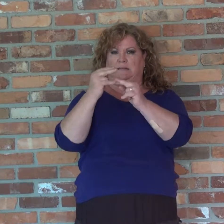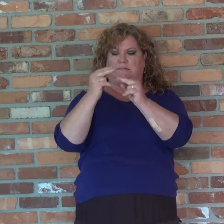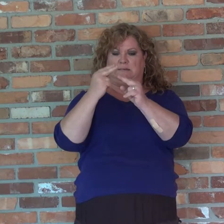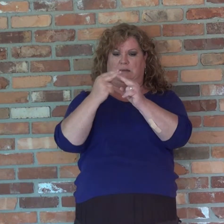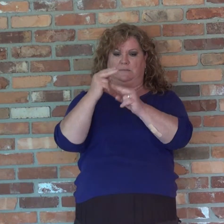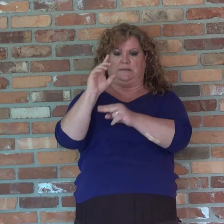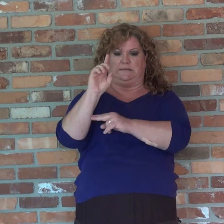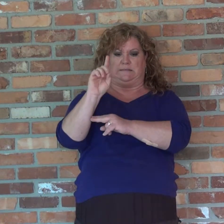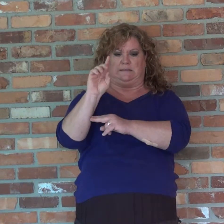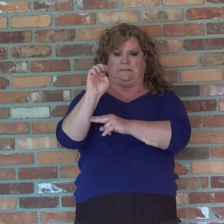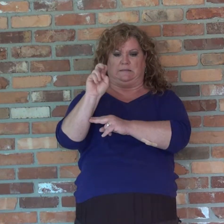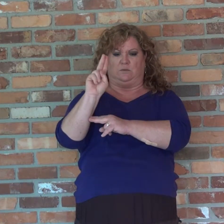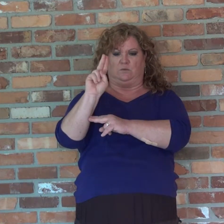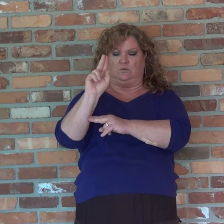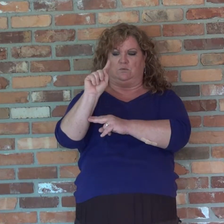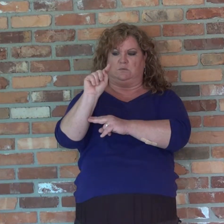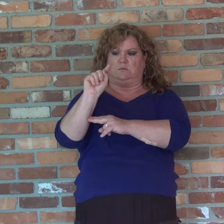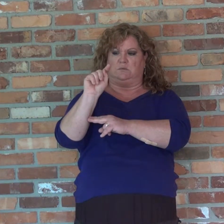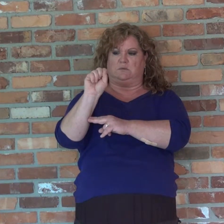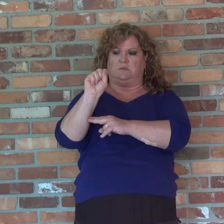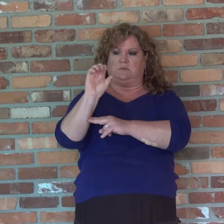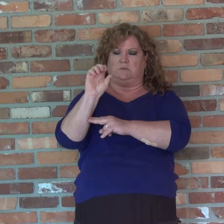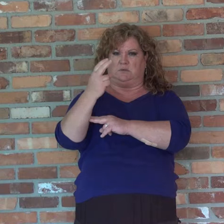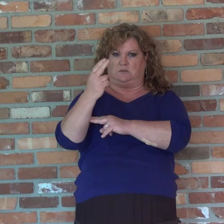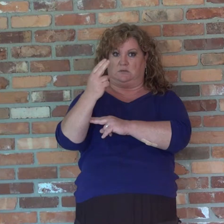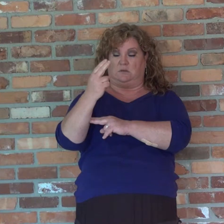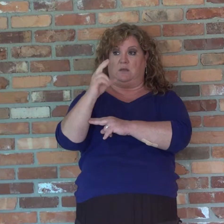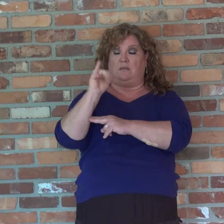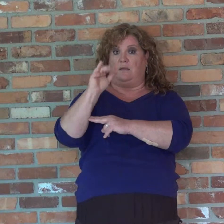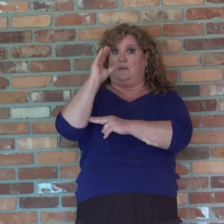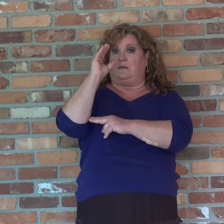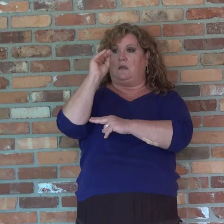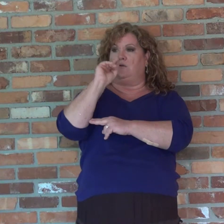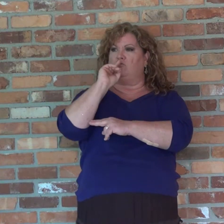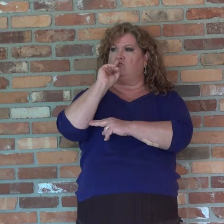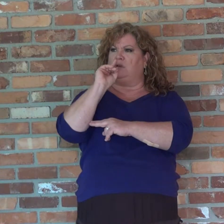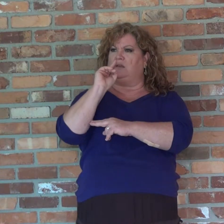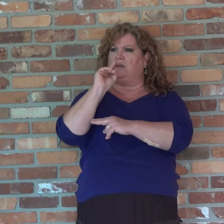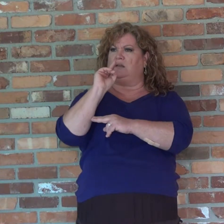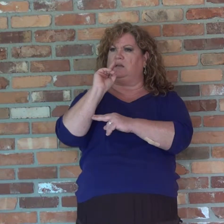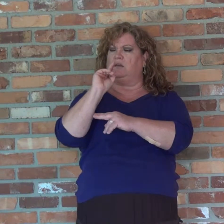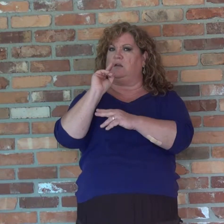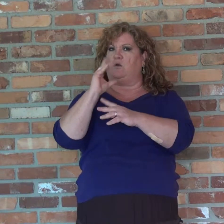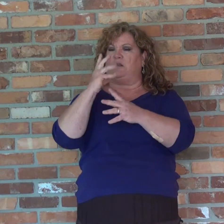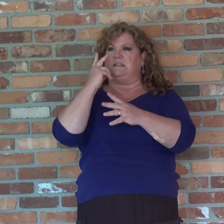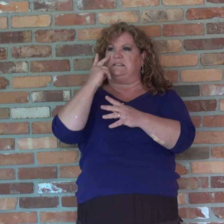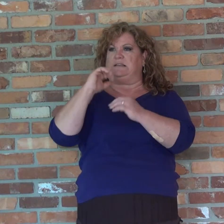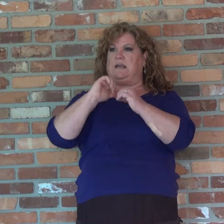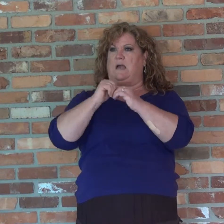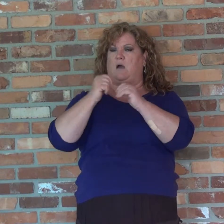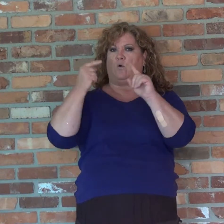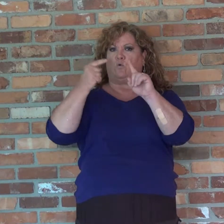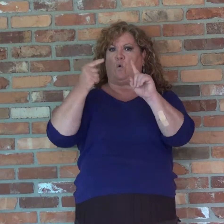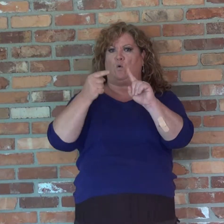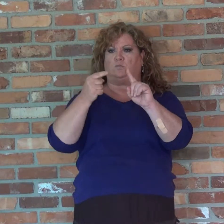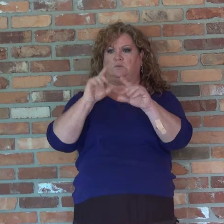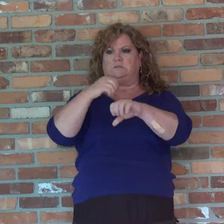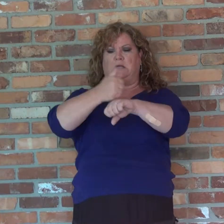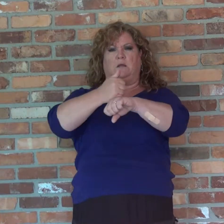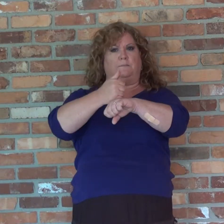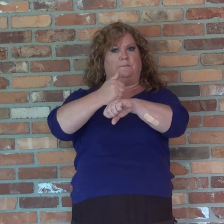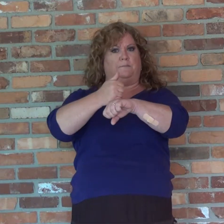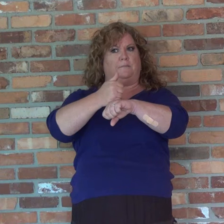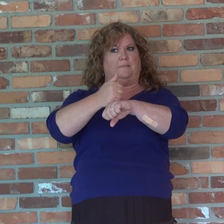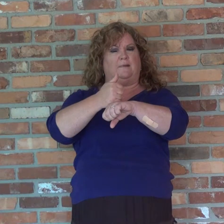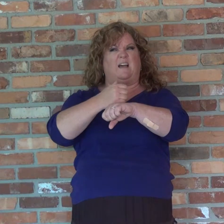it's a fascinating concept that I think has really helped me an awful lot when I try to imagine how I want to organize a particular ministry or